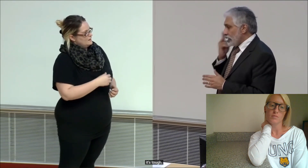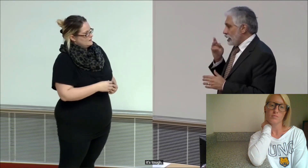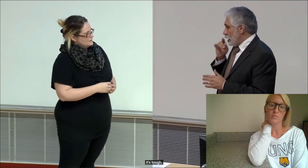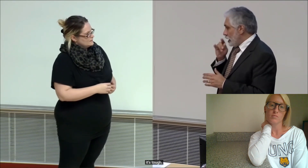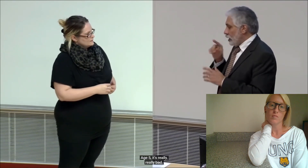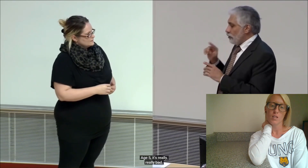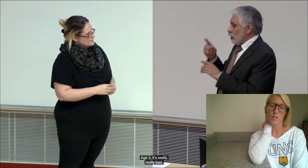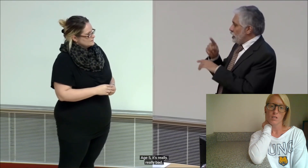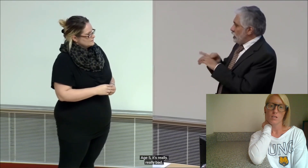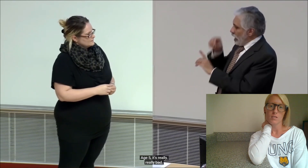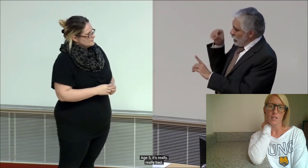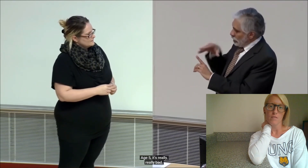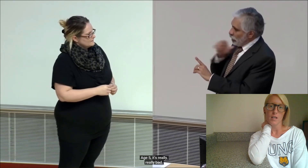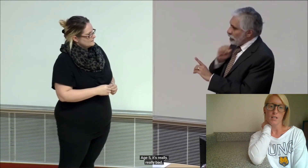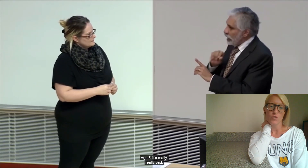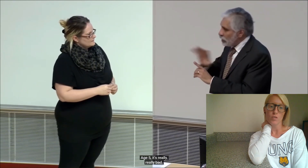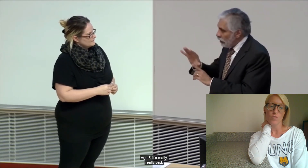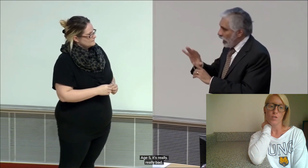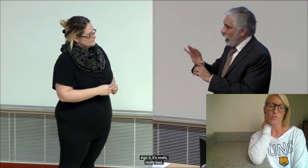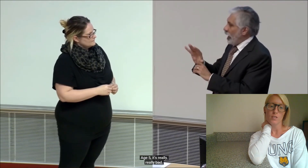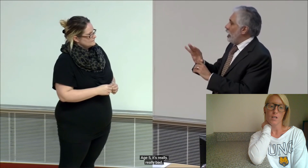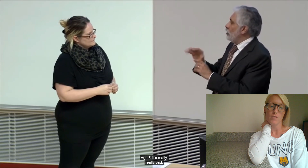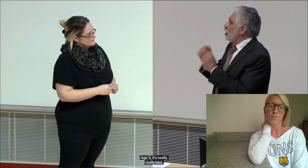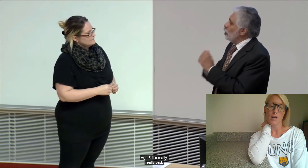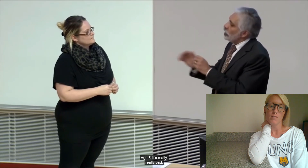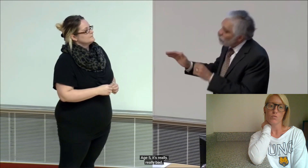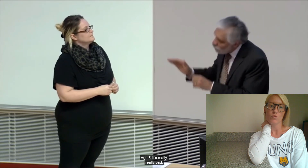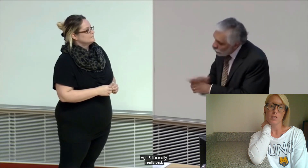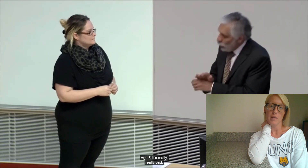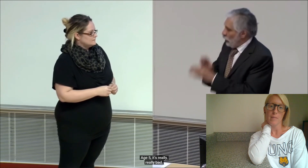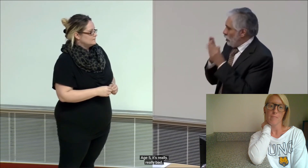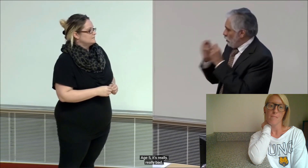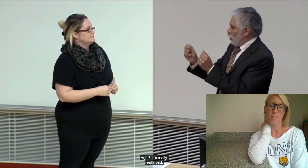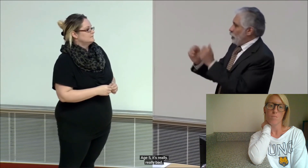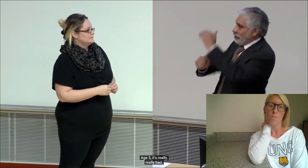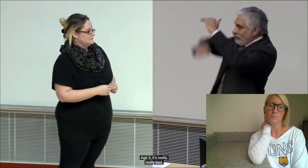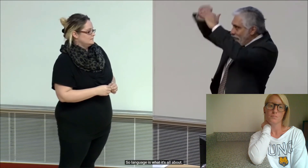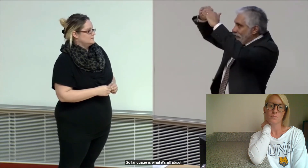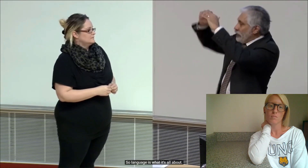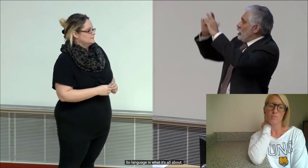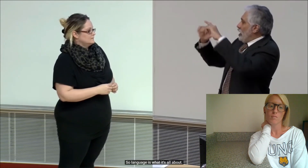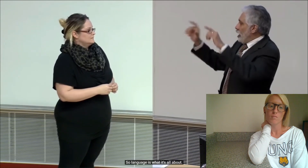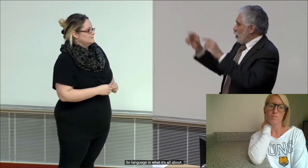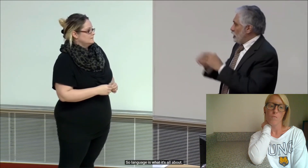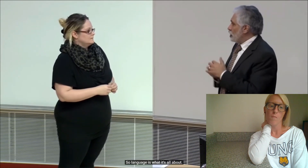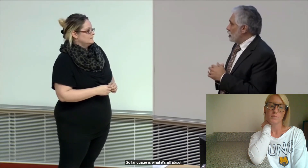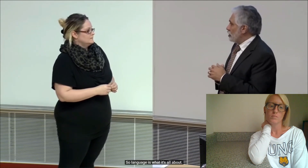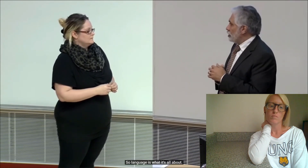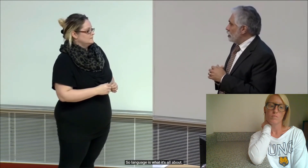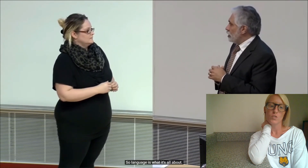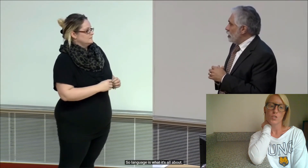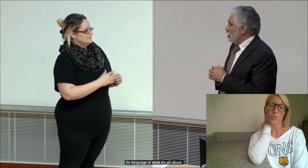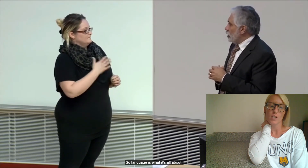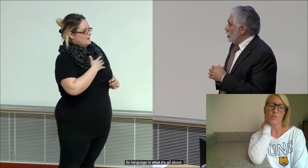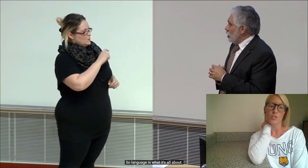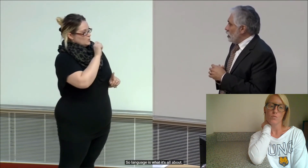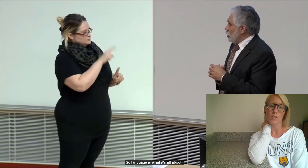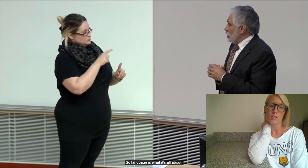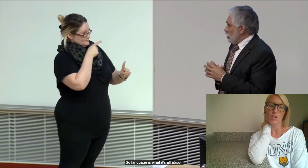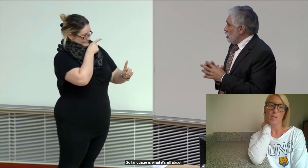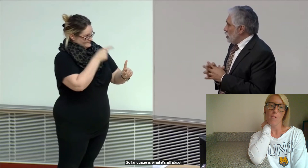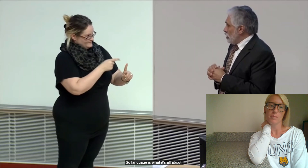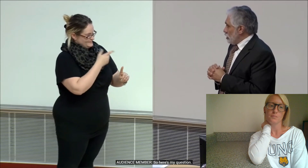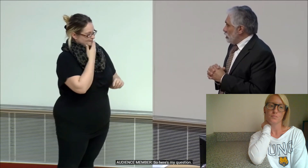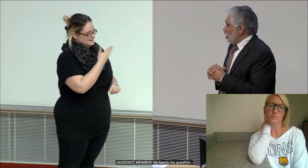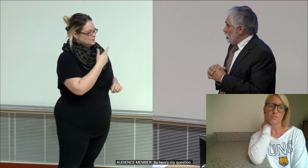diagnosed at Age 5, it's deaf at age really, 3 or 4, it's really tough. And 5, bad. It's really bad. So language is So what it's language is all what